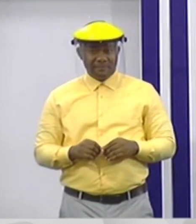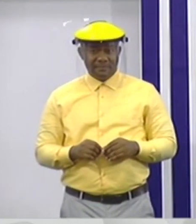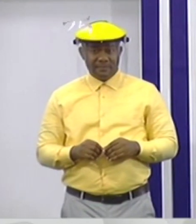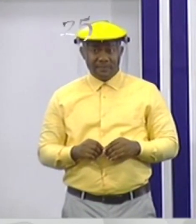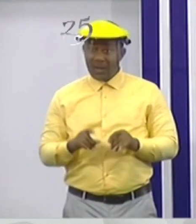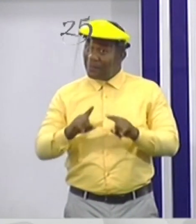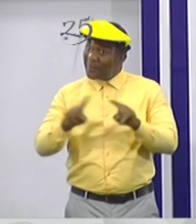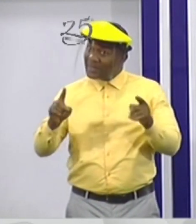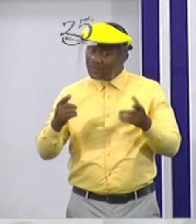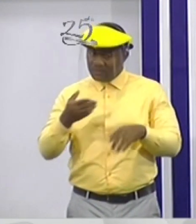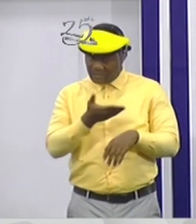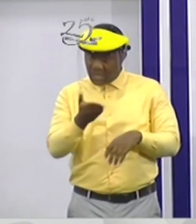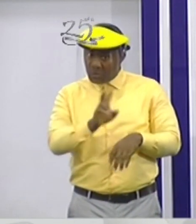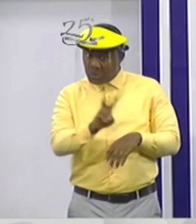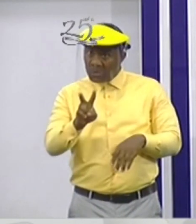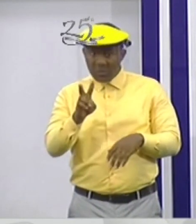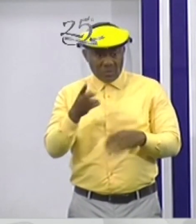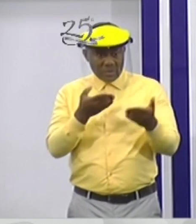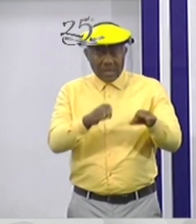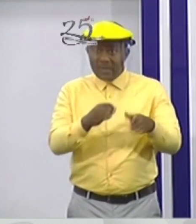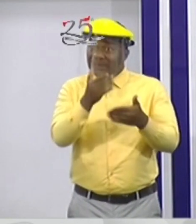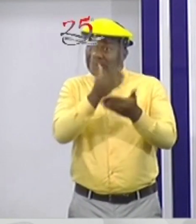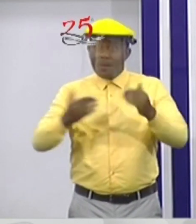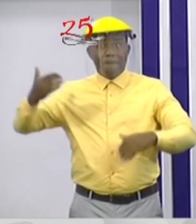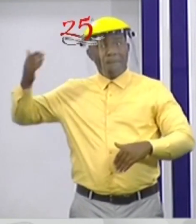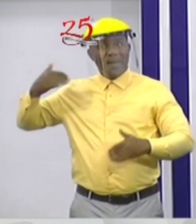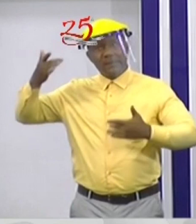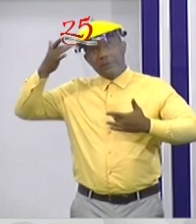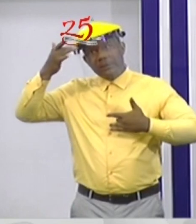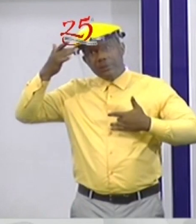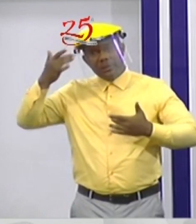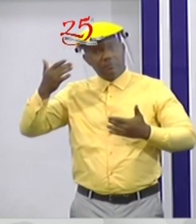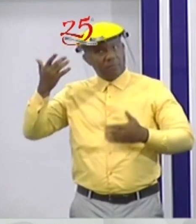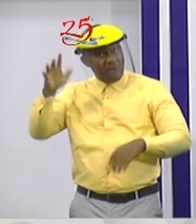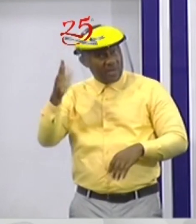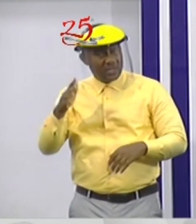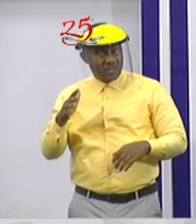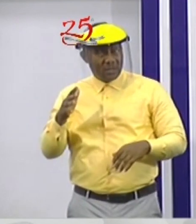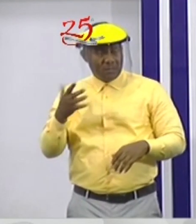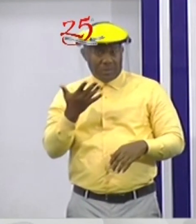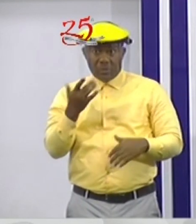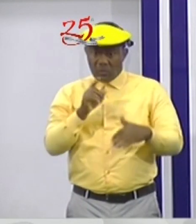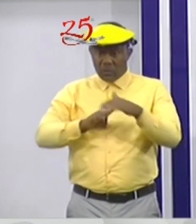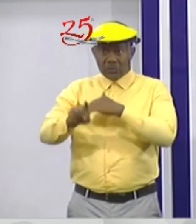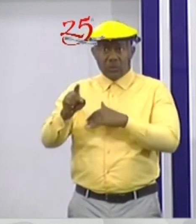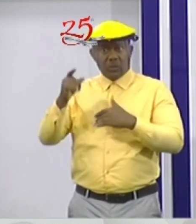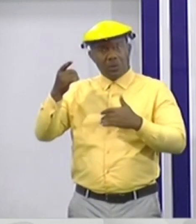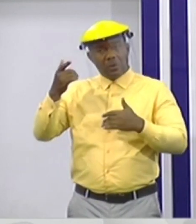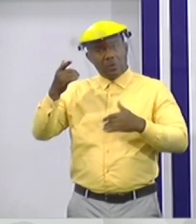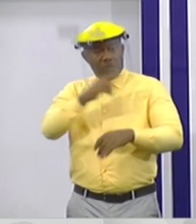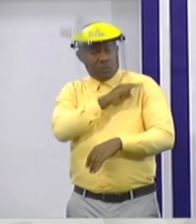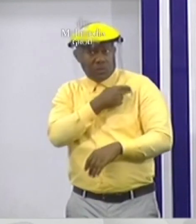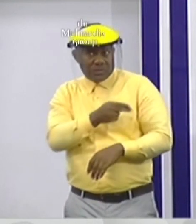There are other conditions that these people had the time that they went to the hospital. The condition